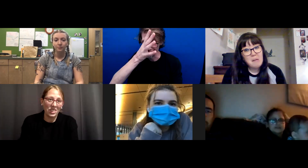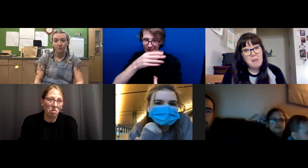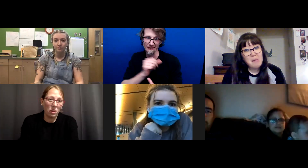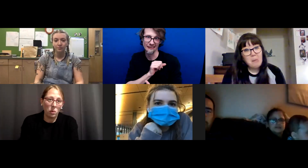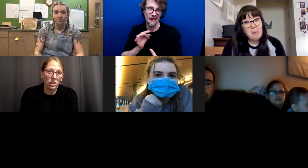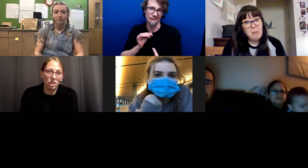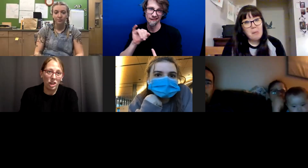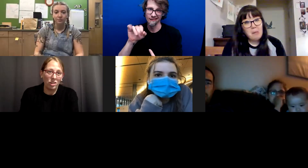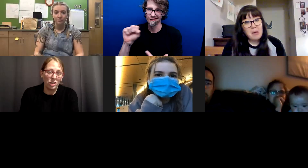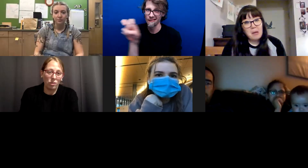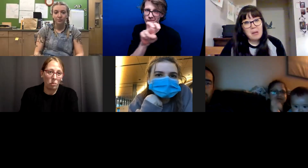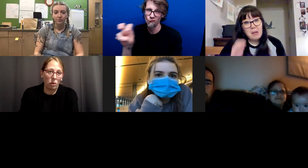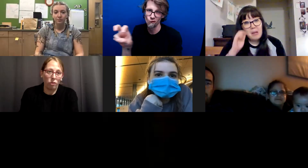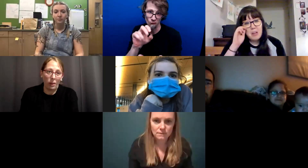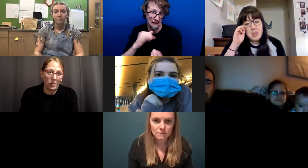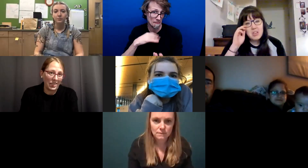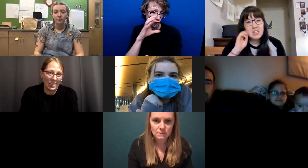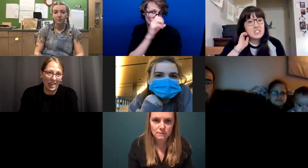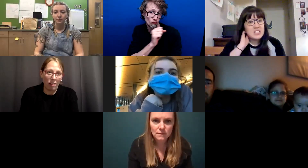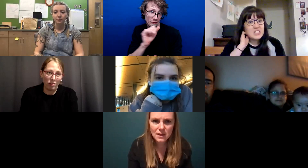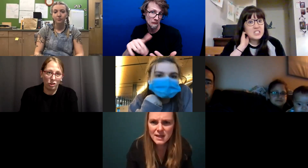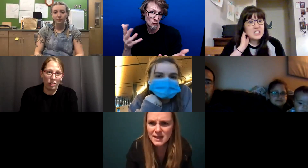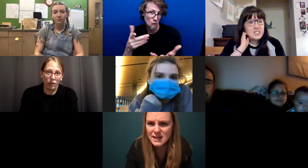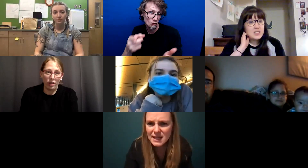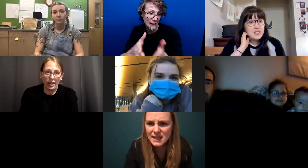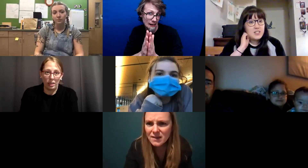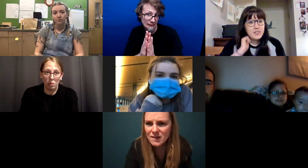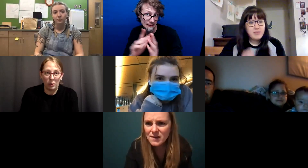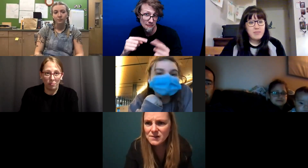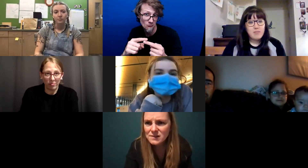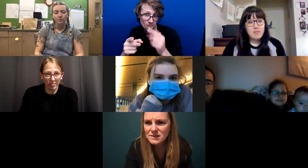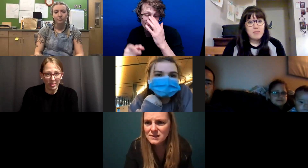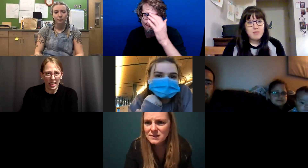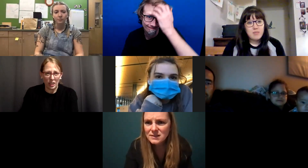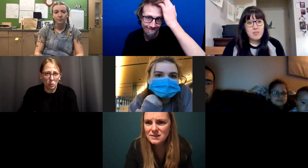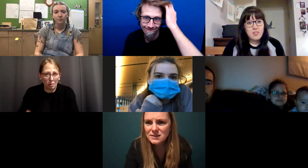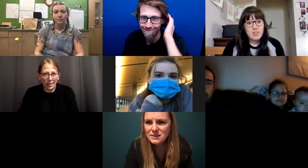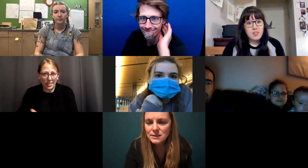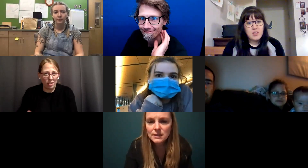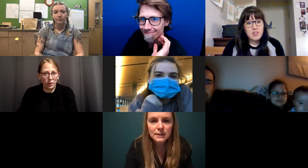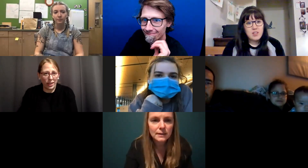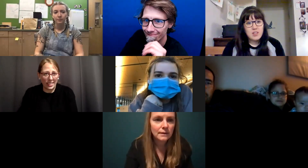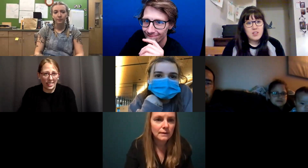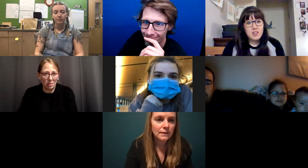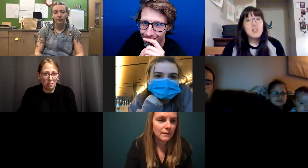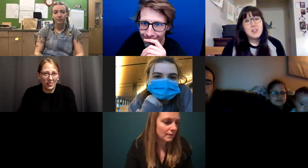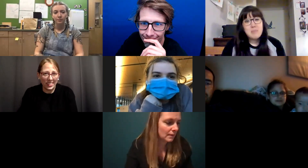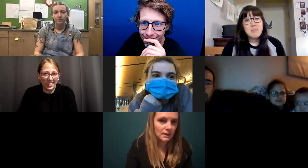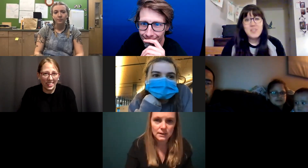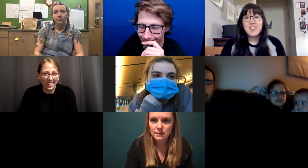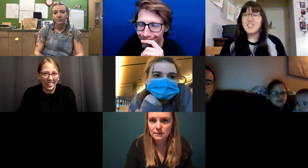Yes, it's definitely one of the challenges for both families and staff is trying to figure out that commute. I assume maybe that's kind of what you're asking